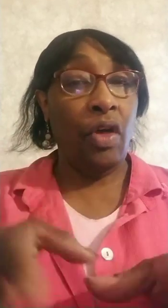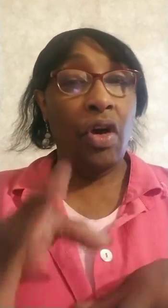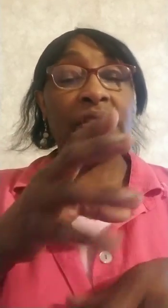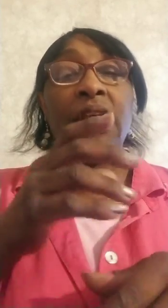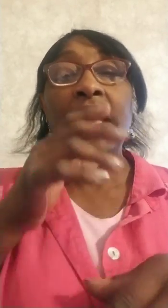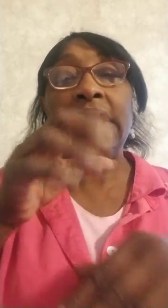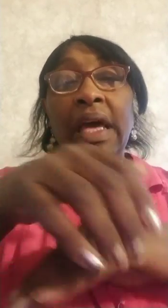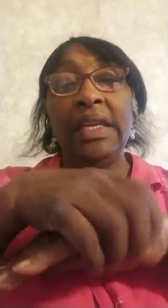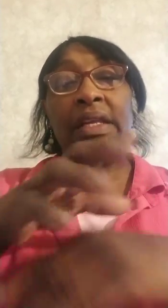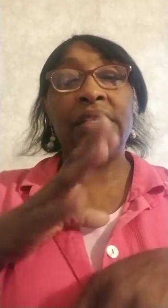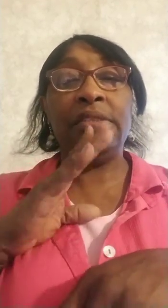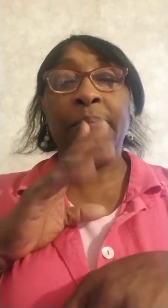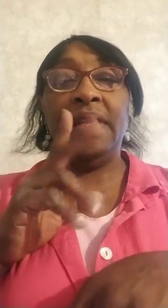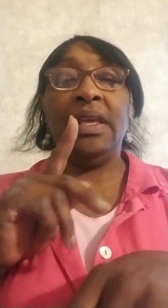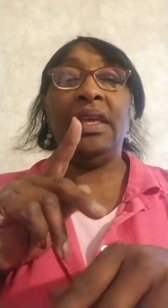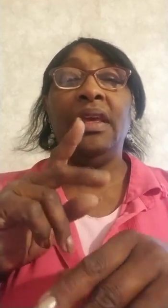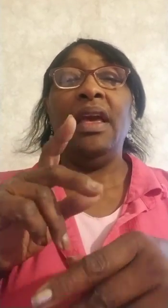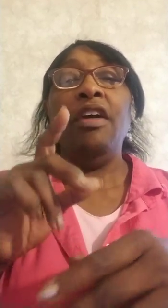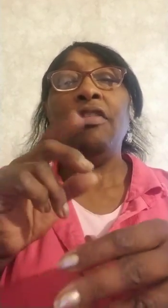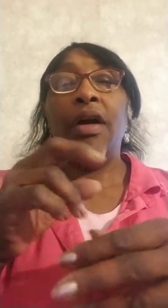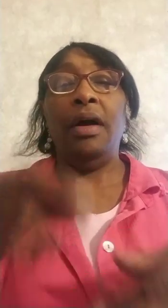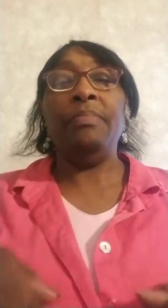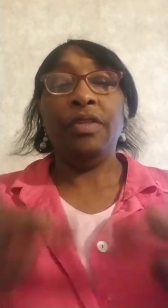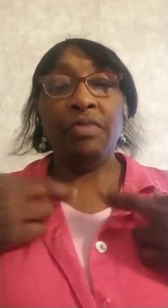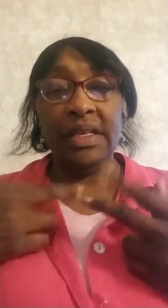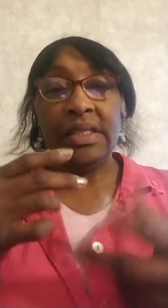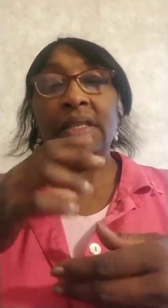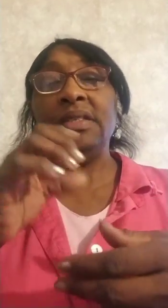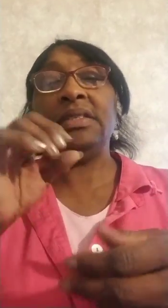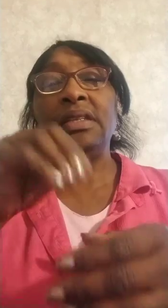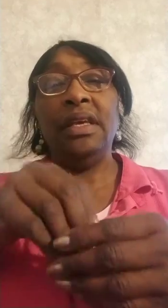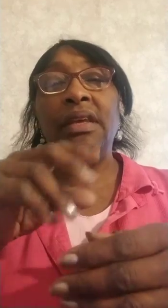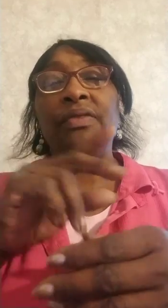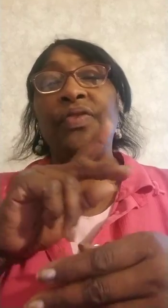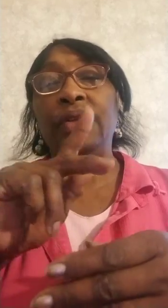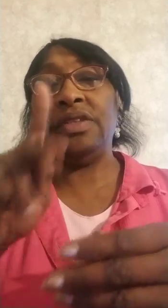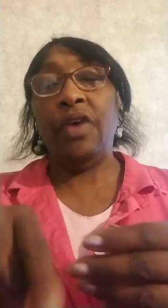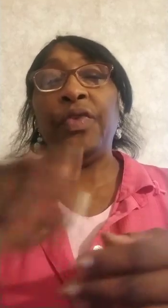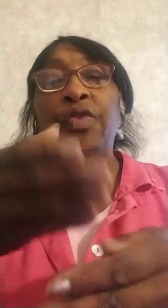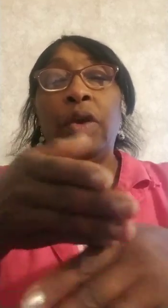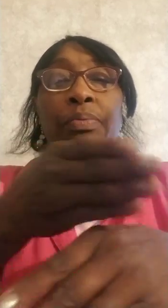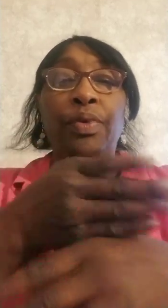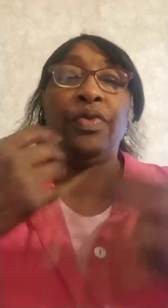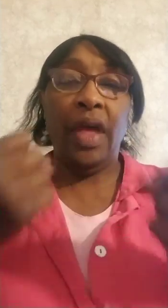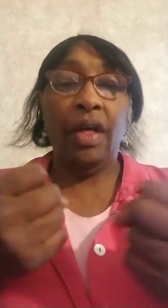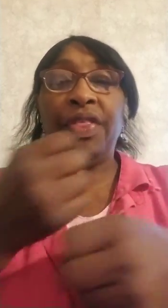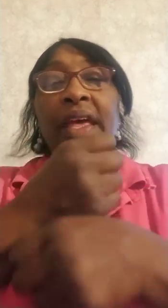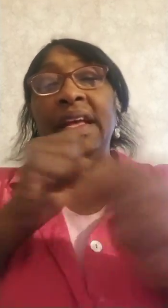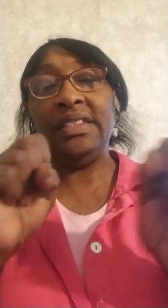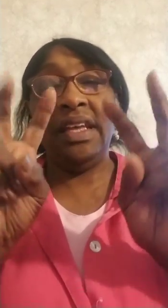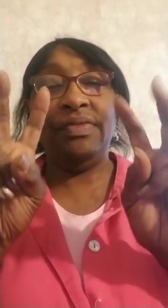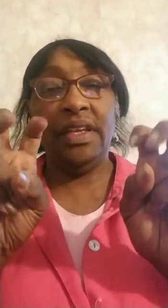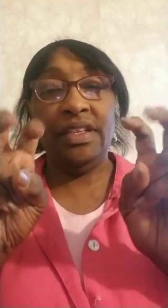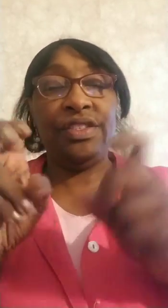loss, non-English-speaking residents in Philadelphia for improved health and safety